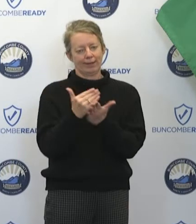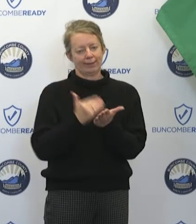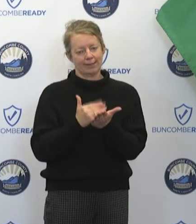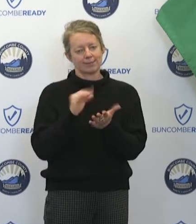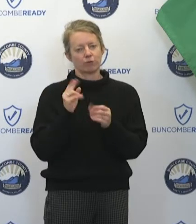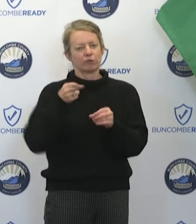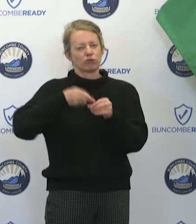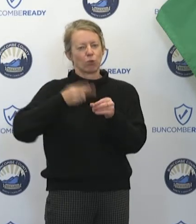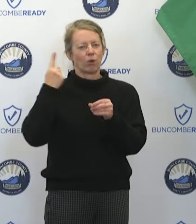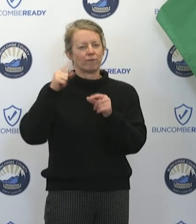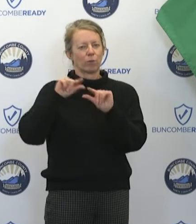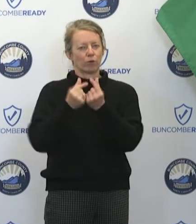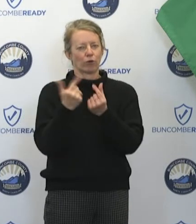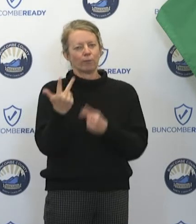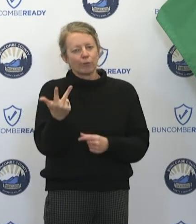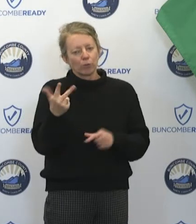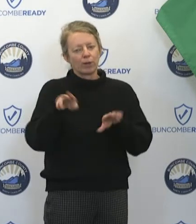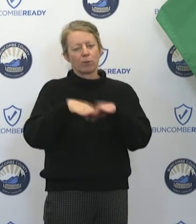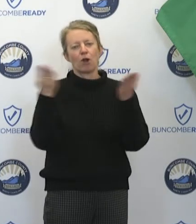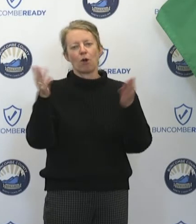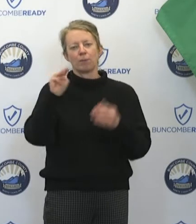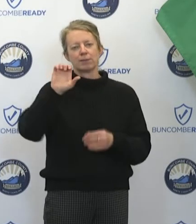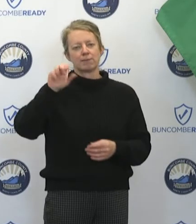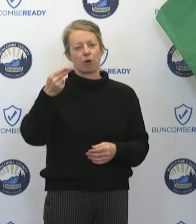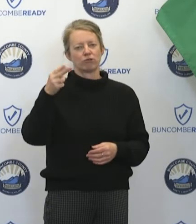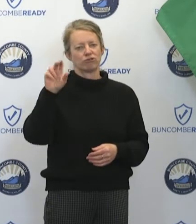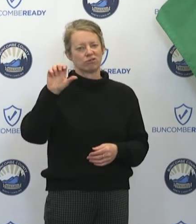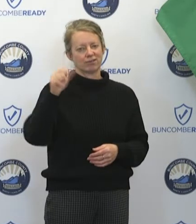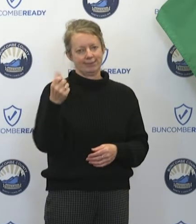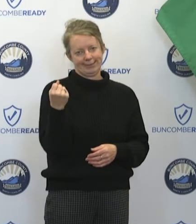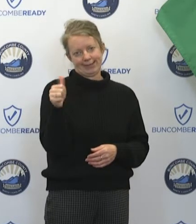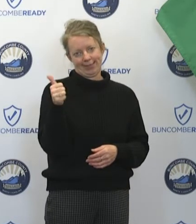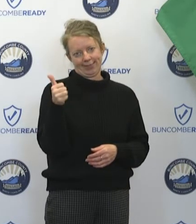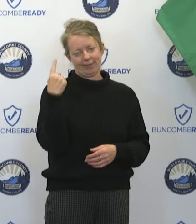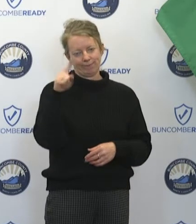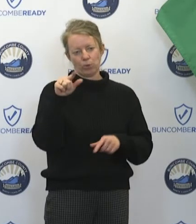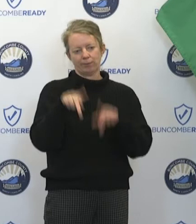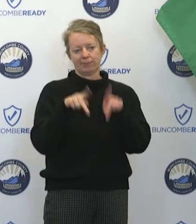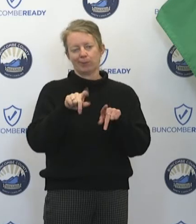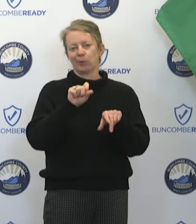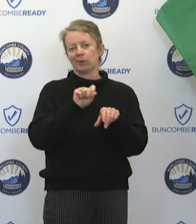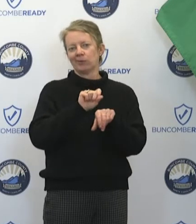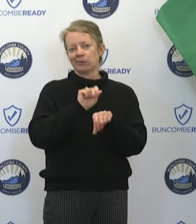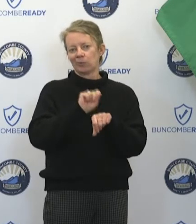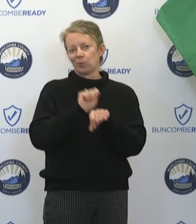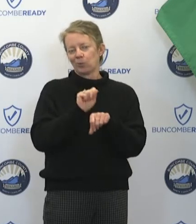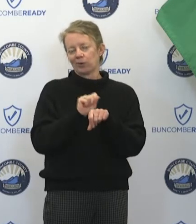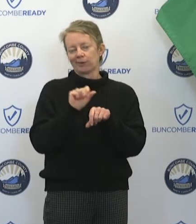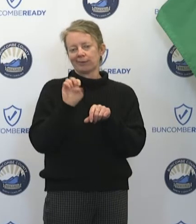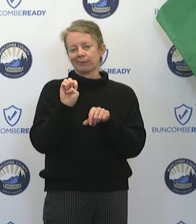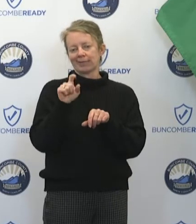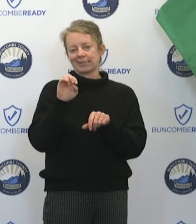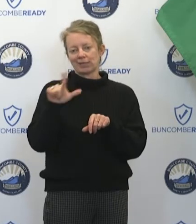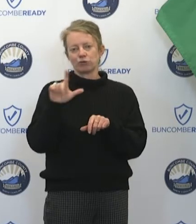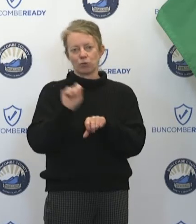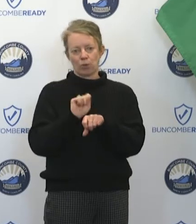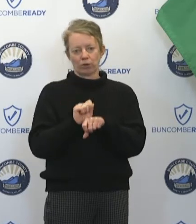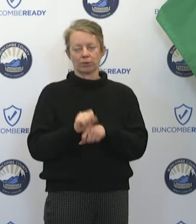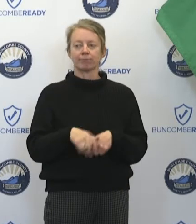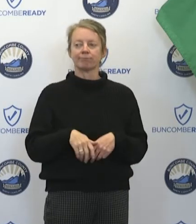March 10th to frontline essential workers. Our partners at MAHEC have received vaccine doses as well this